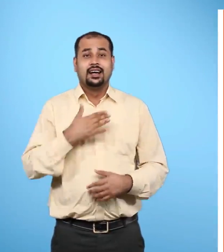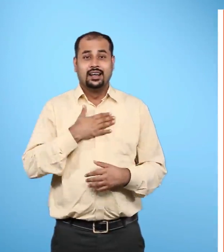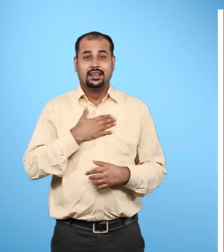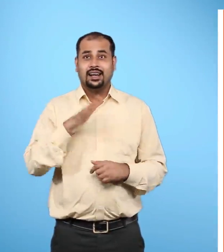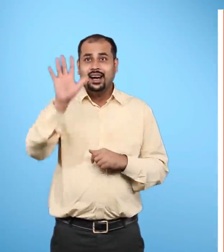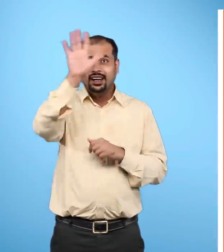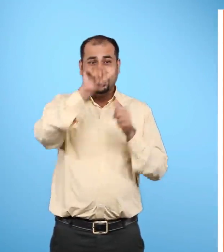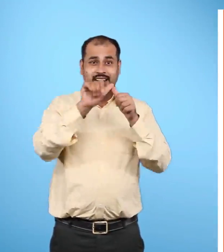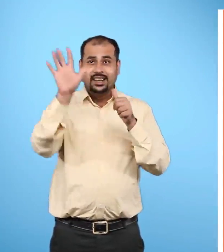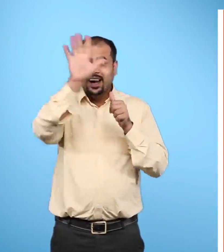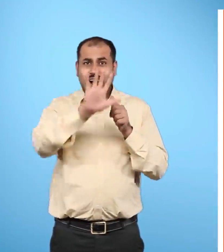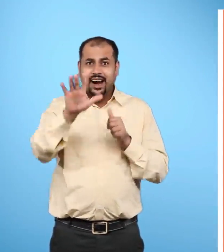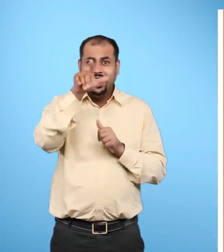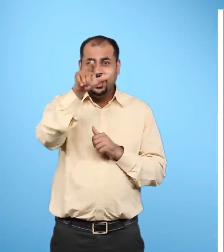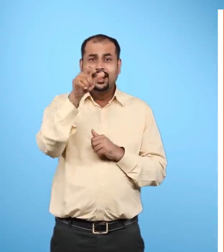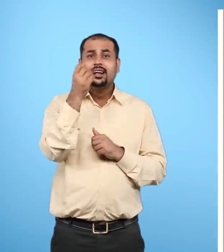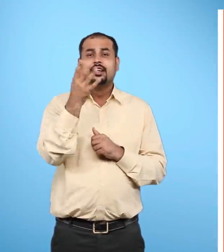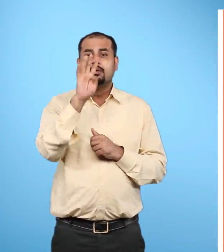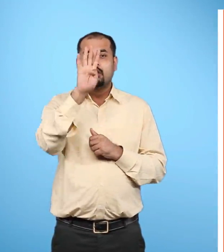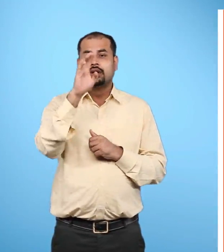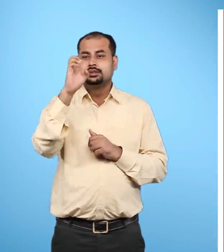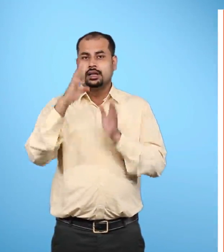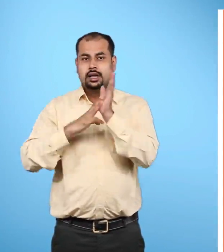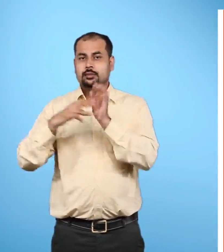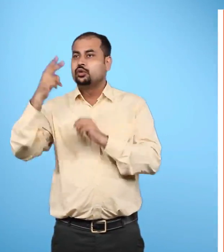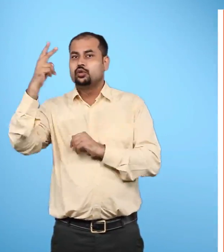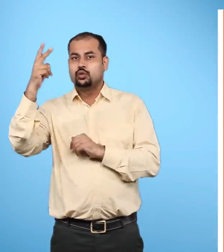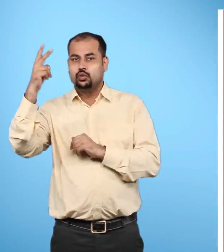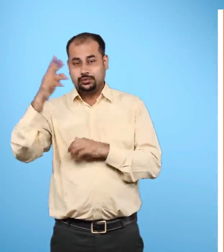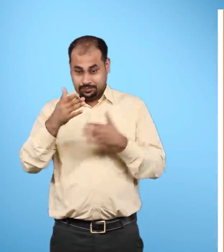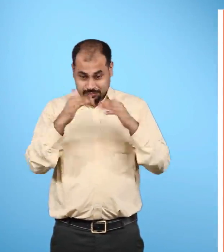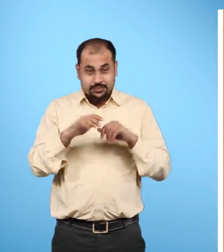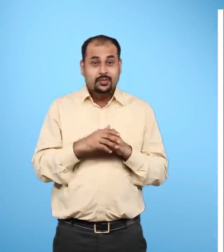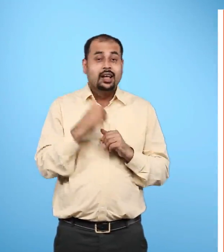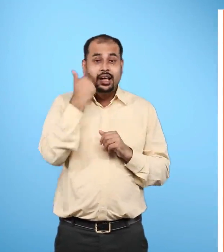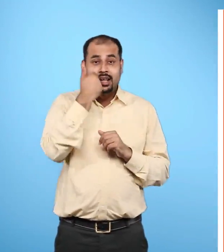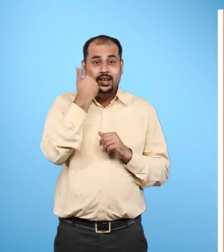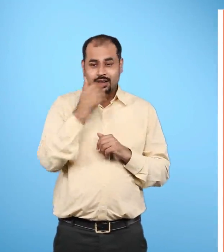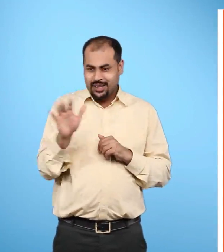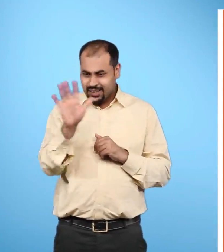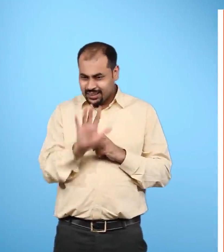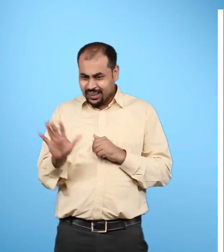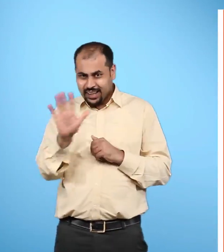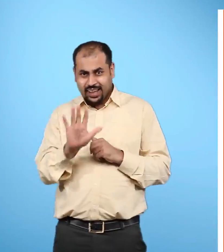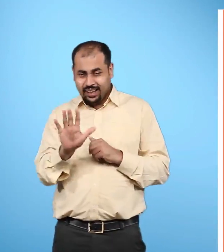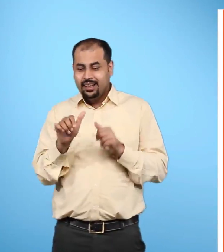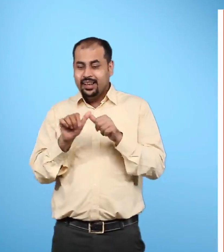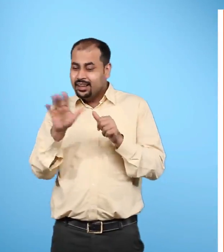If you look at the green area, it is 4 square centimeters. Below it is the yellow area of